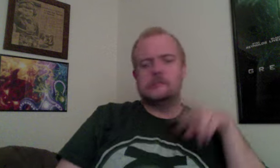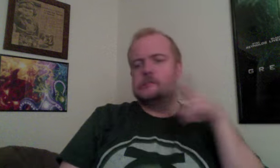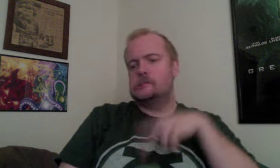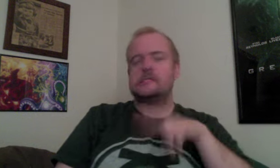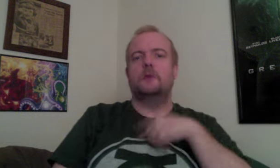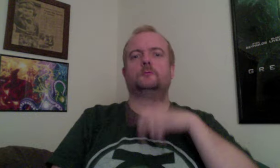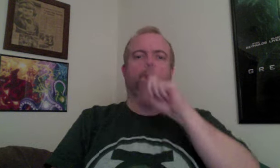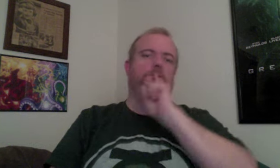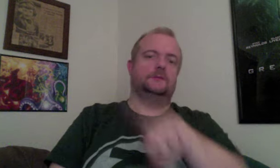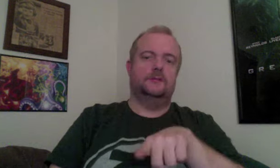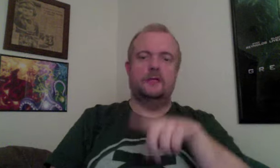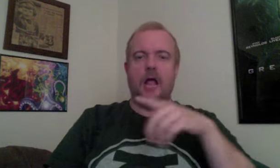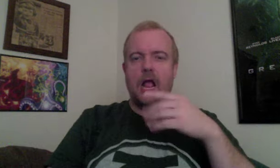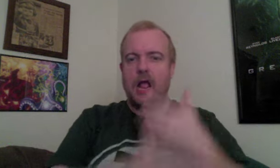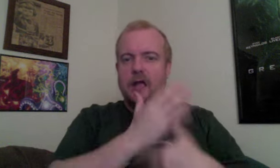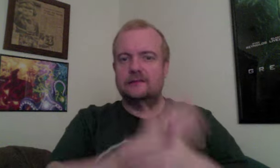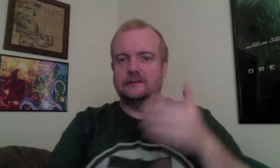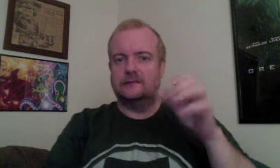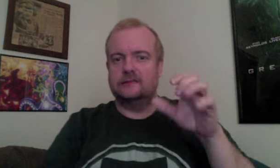bush burned, but it was not consumed.